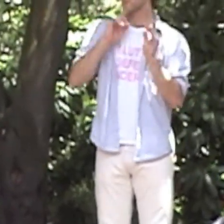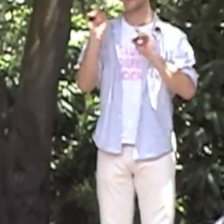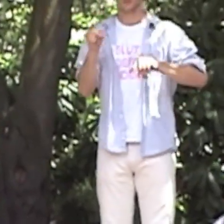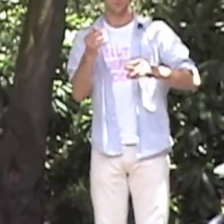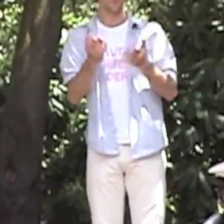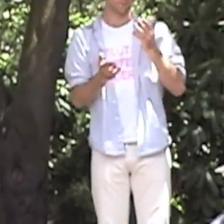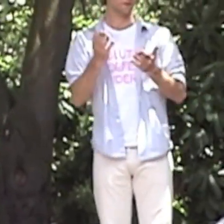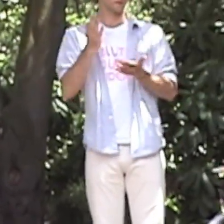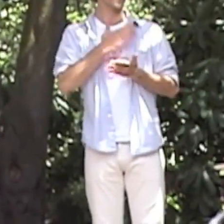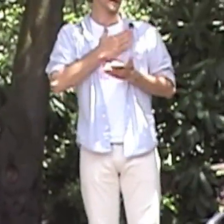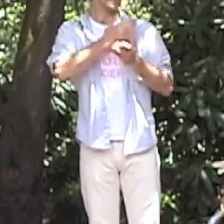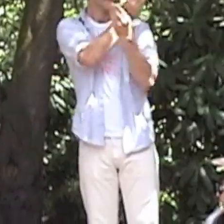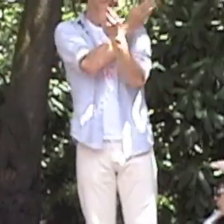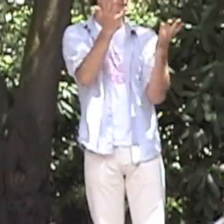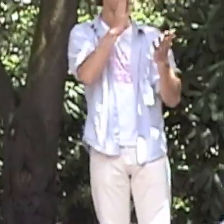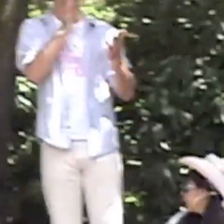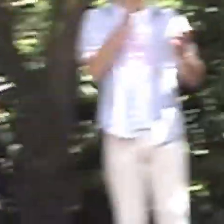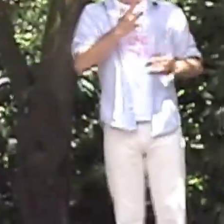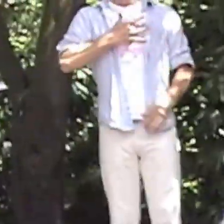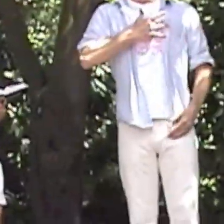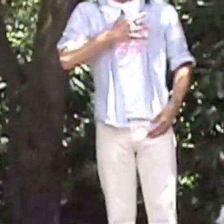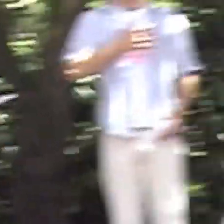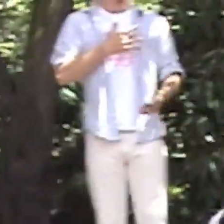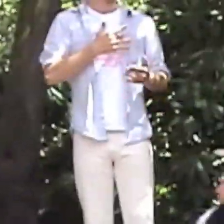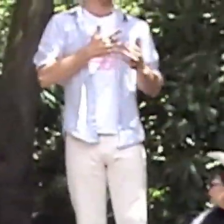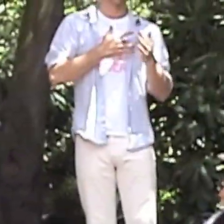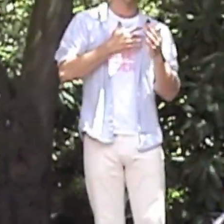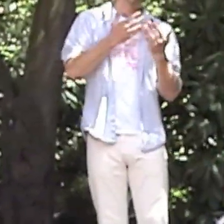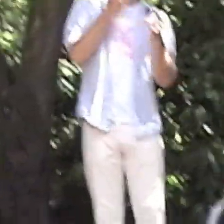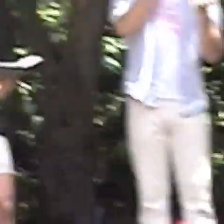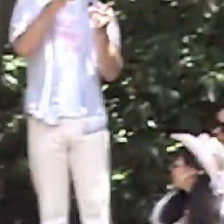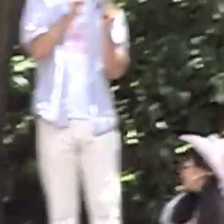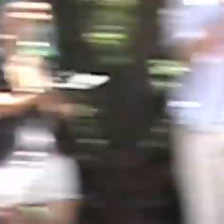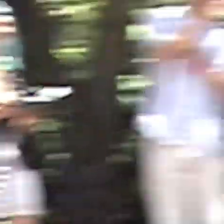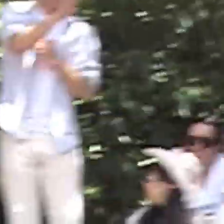guys, not unconsensually.